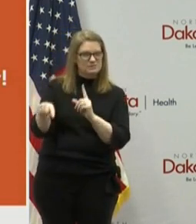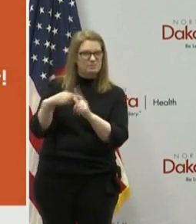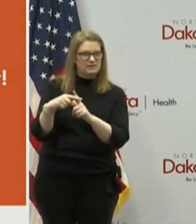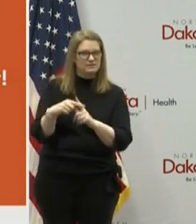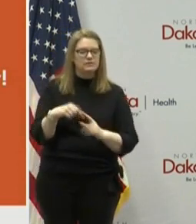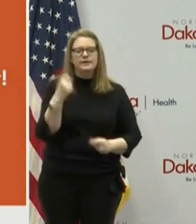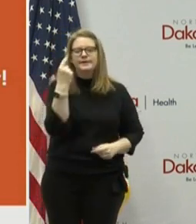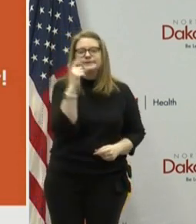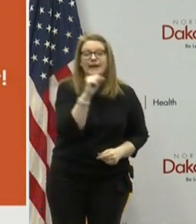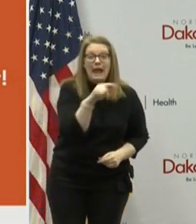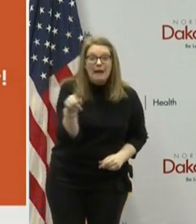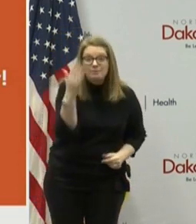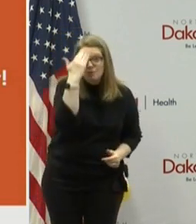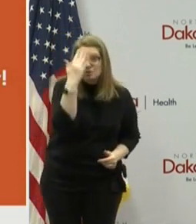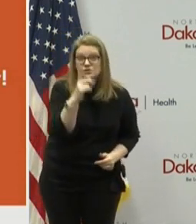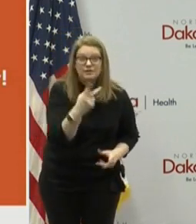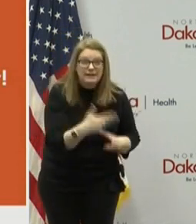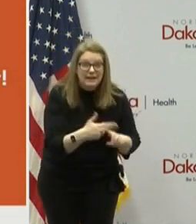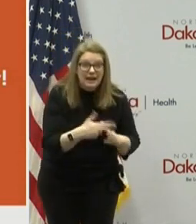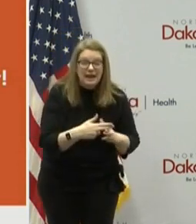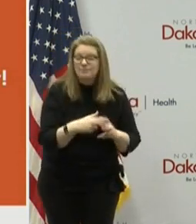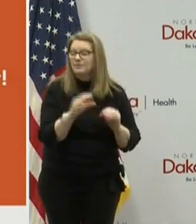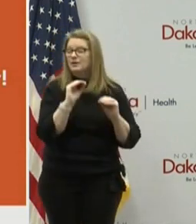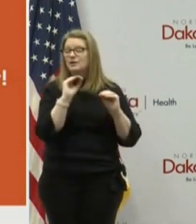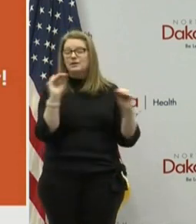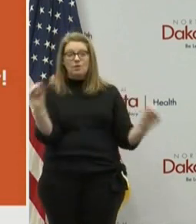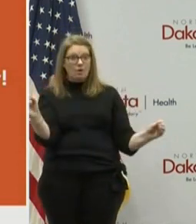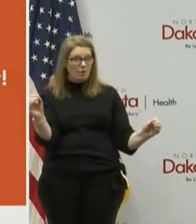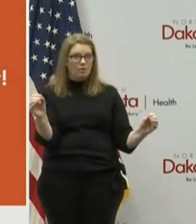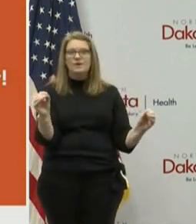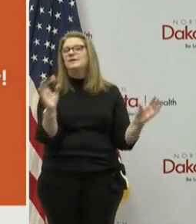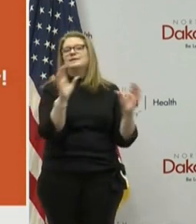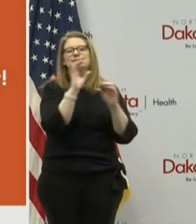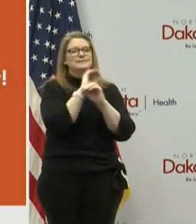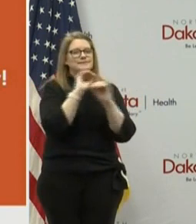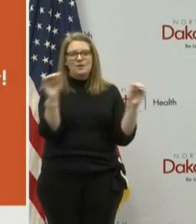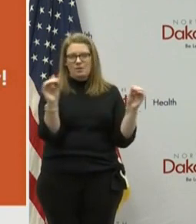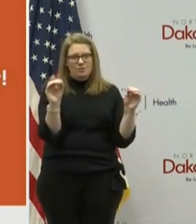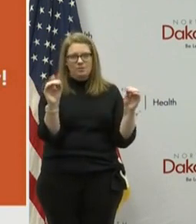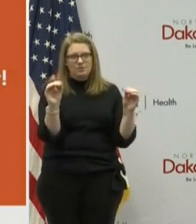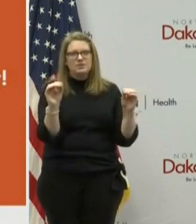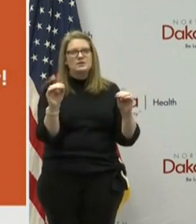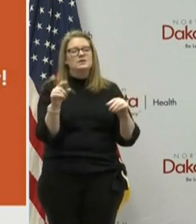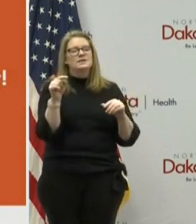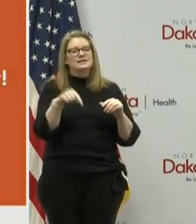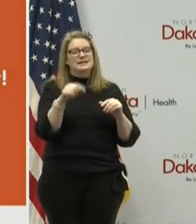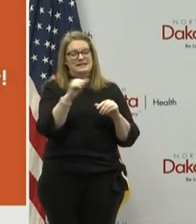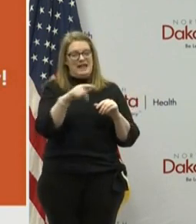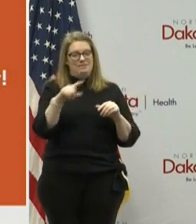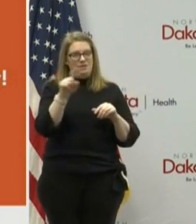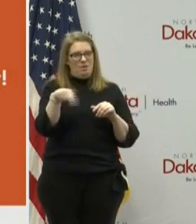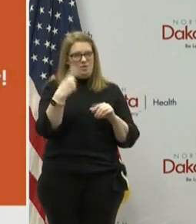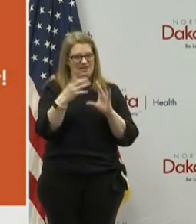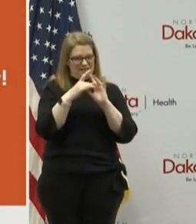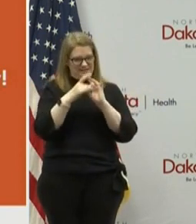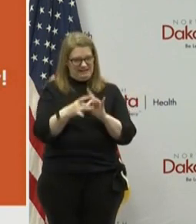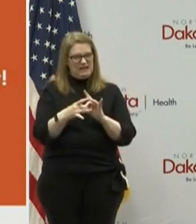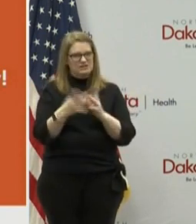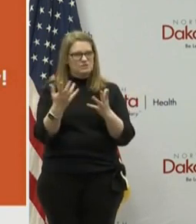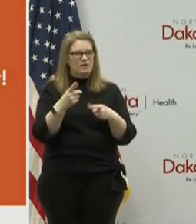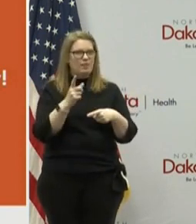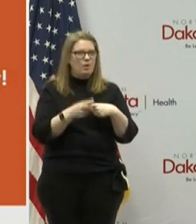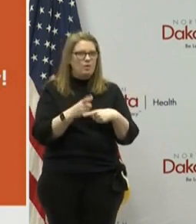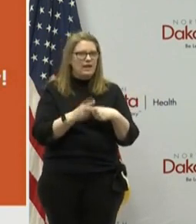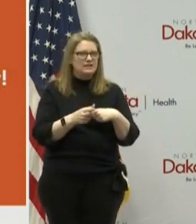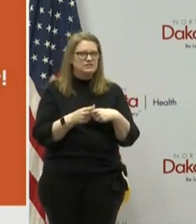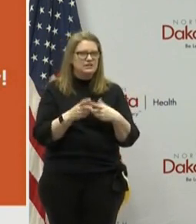anything about you, because it gives you a randomized ID number specifically for this app, and the only thing attached to that app is location.